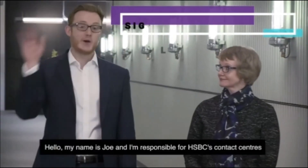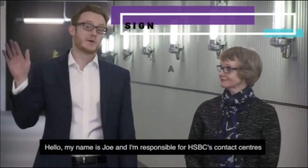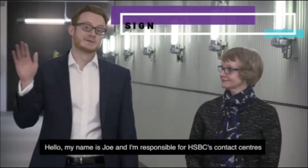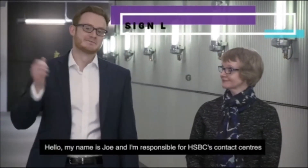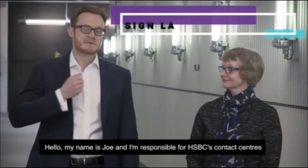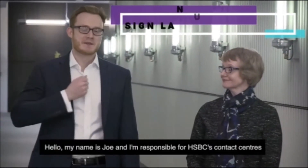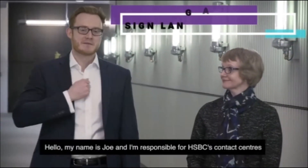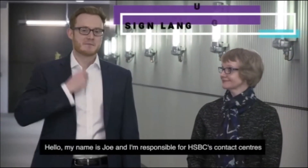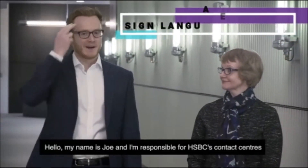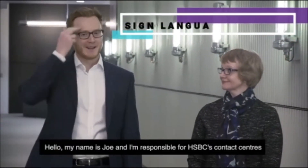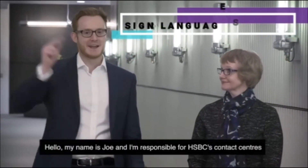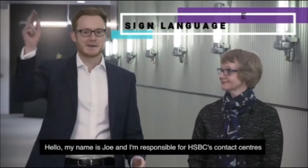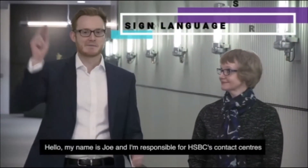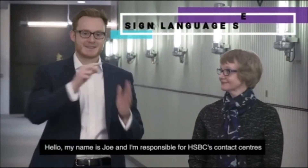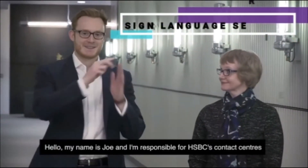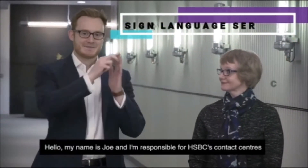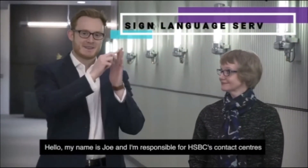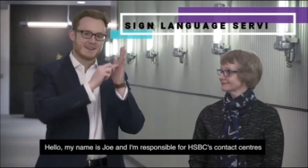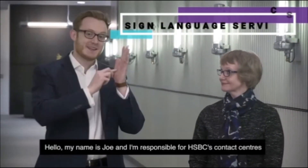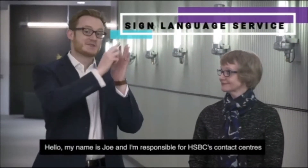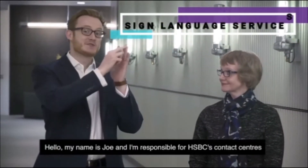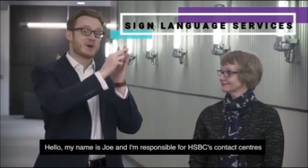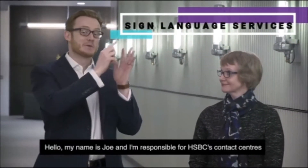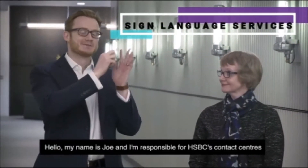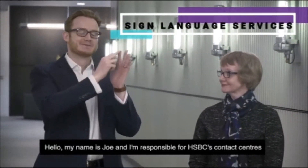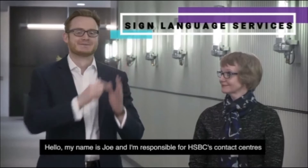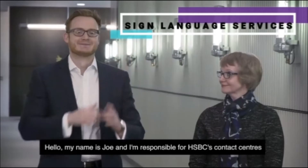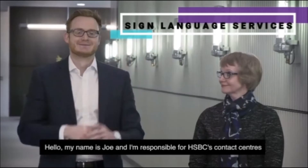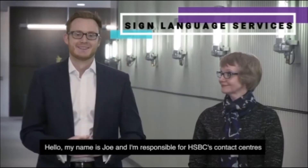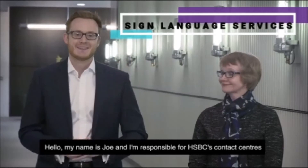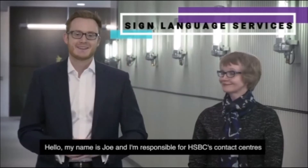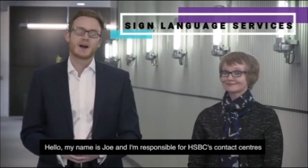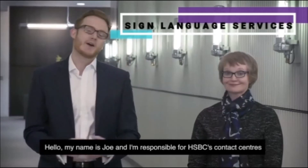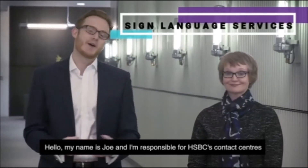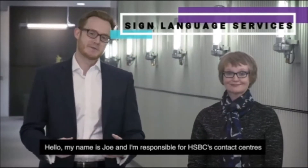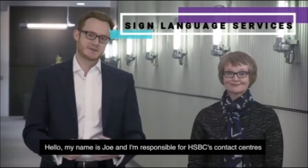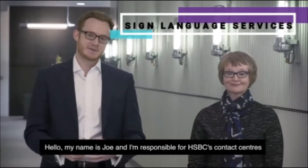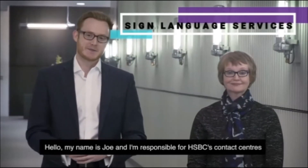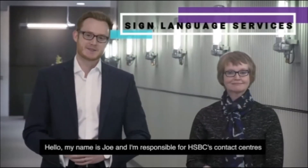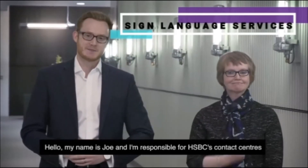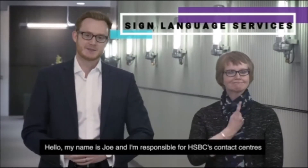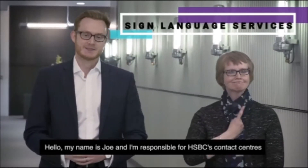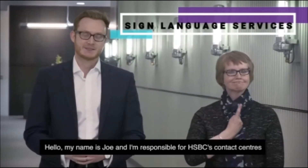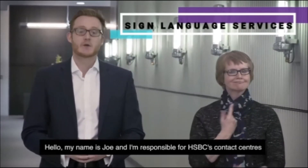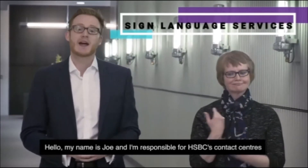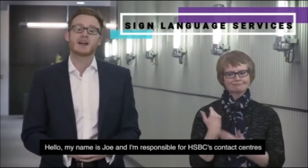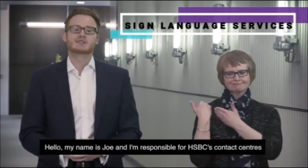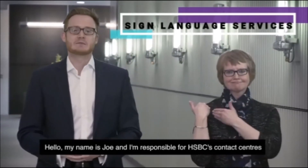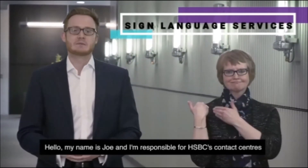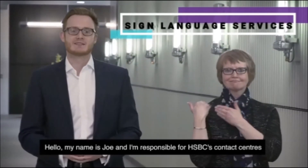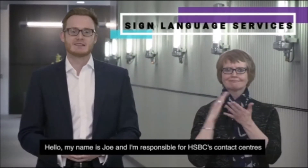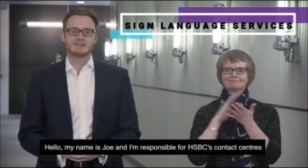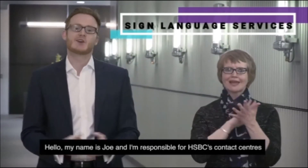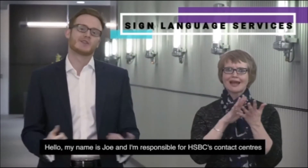Hello, my name is Joe, and I am responsible for HSBC's contact